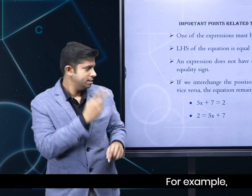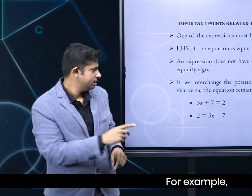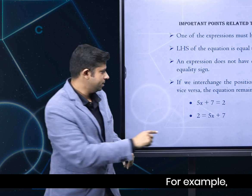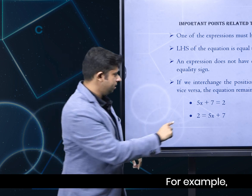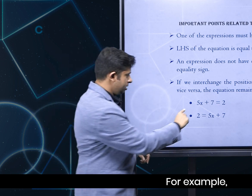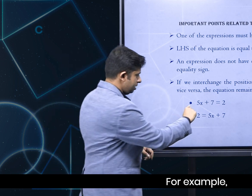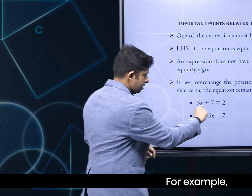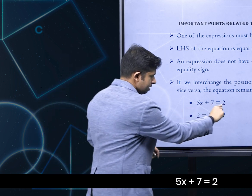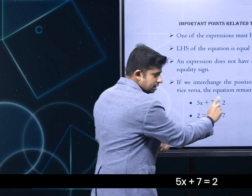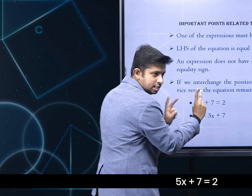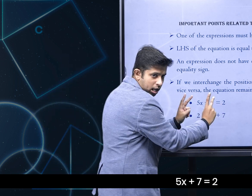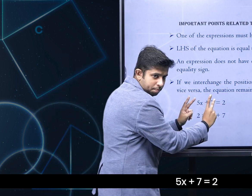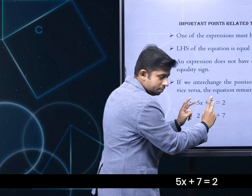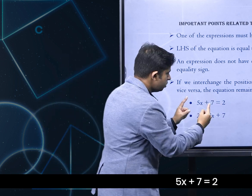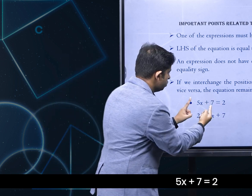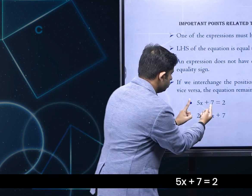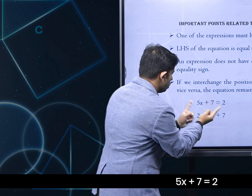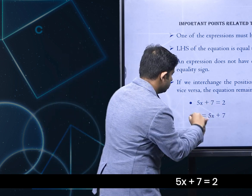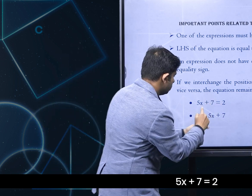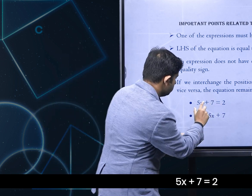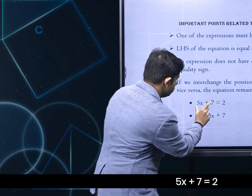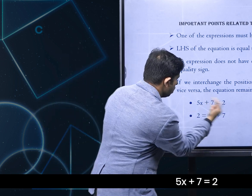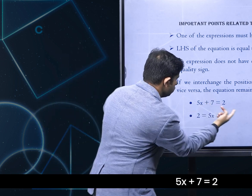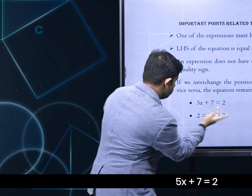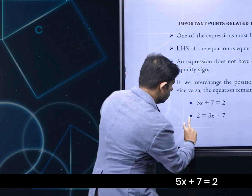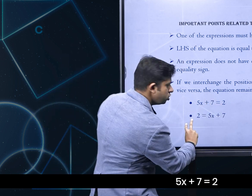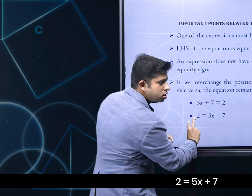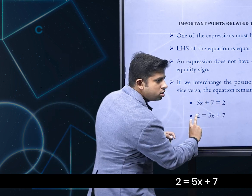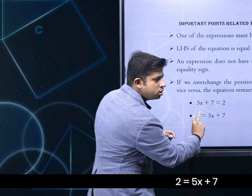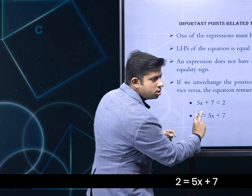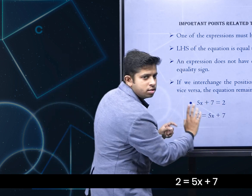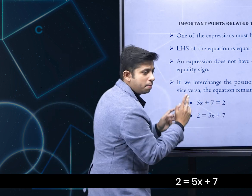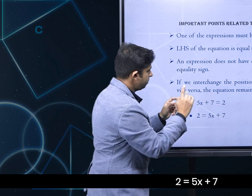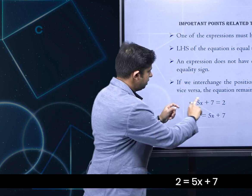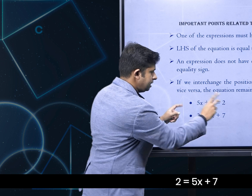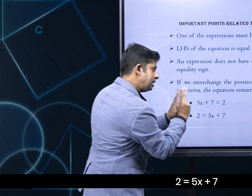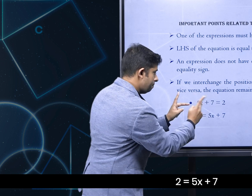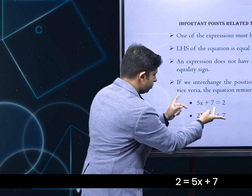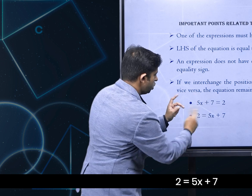example, 5x plus 7 is equal to 2. 2 equals to 5x plus 7.